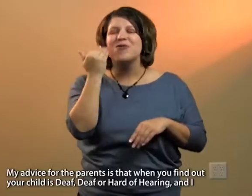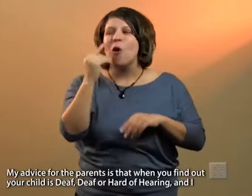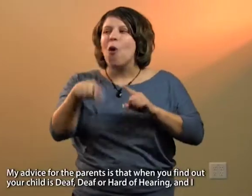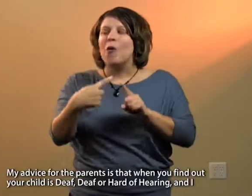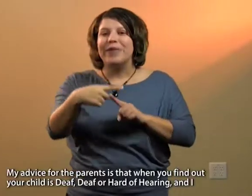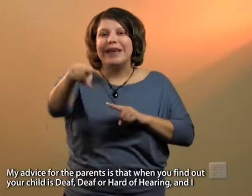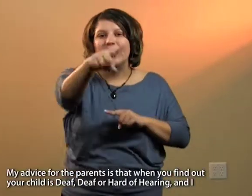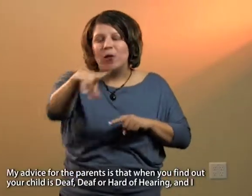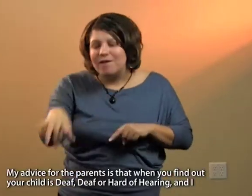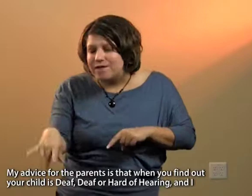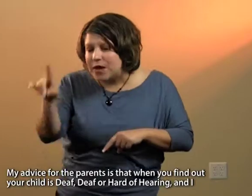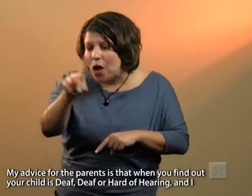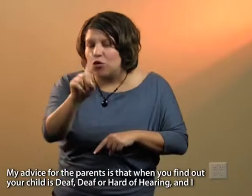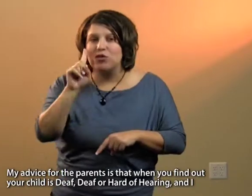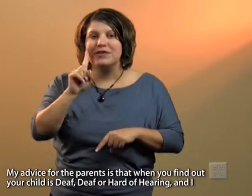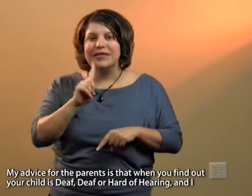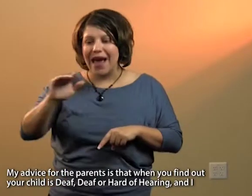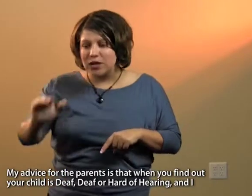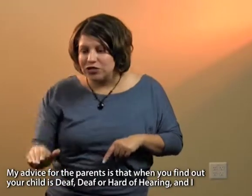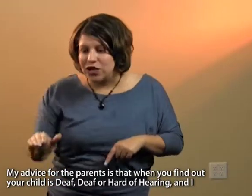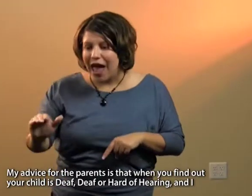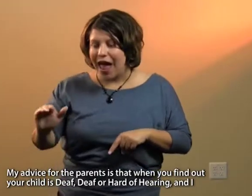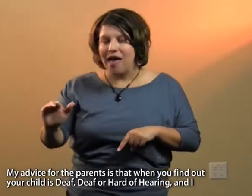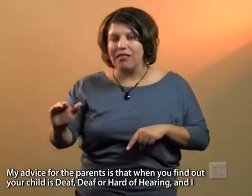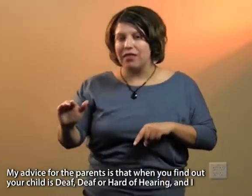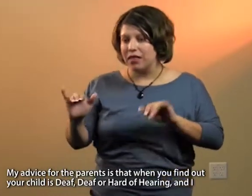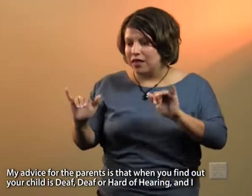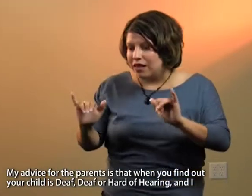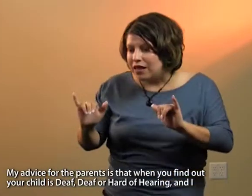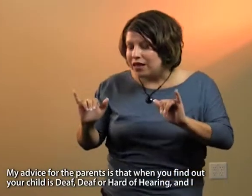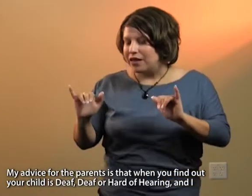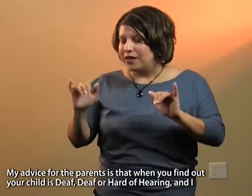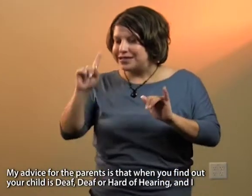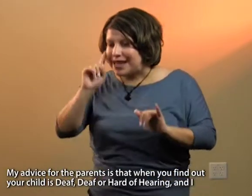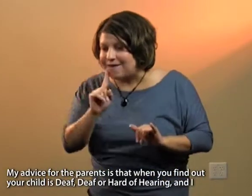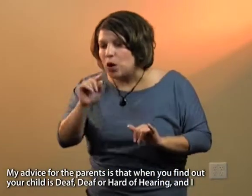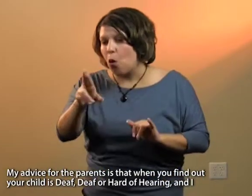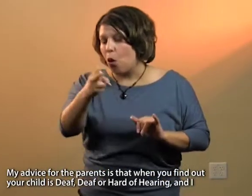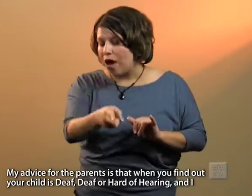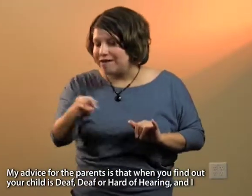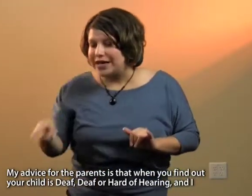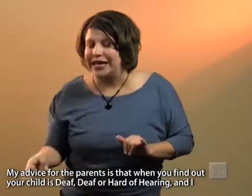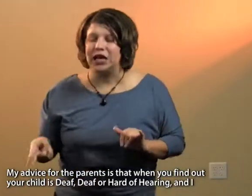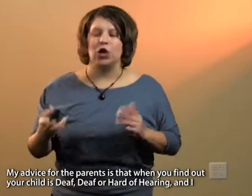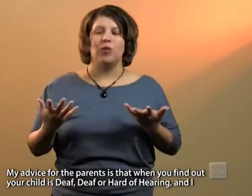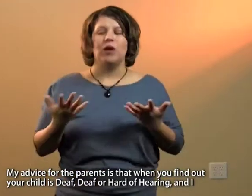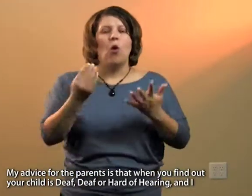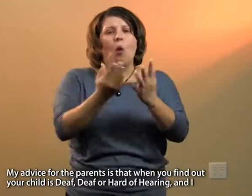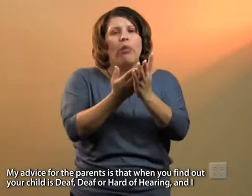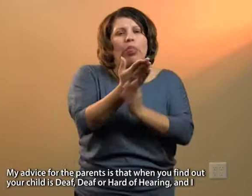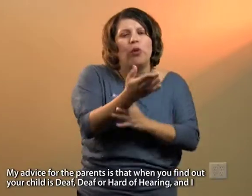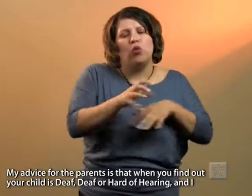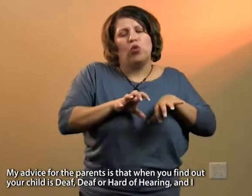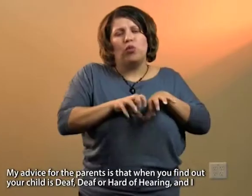my advice for the parents is that when you find out your child is deaf deaf or hard of hearing